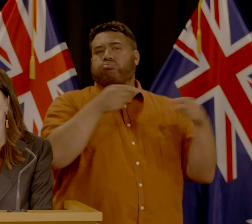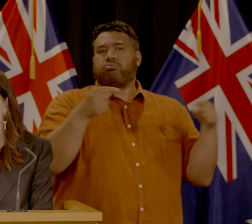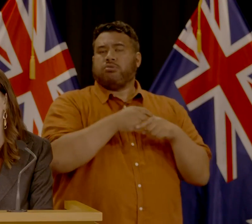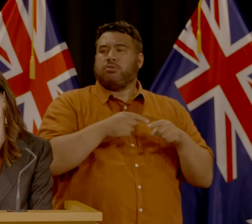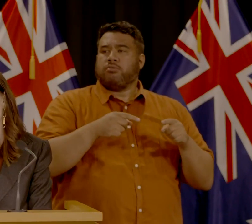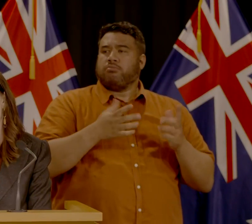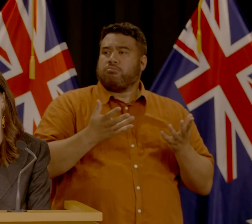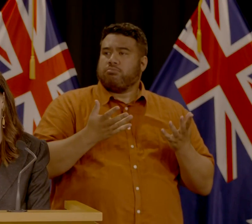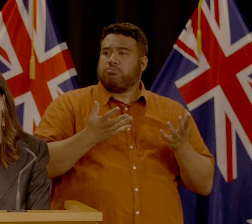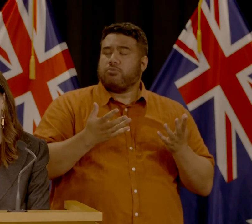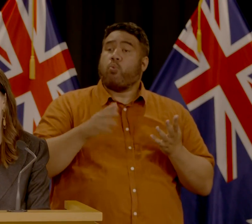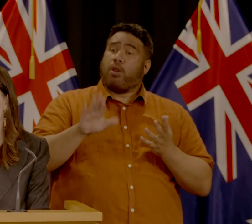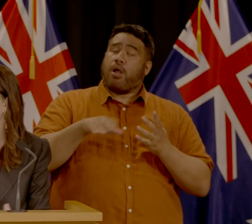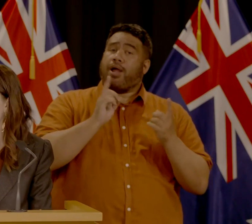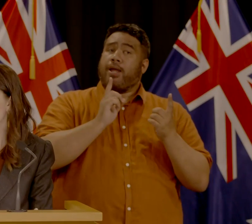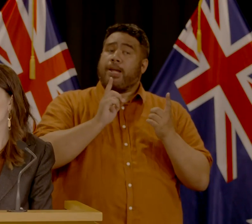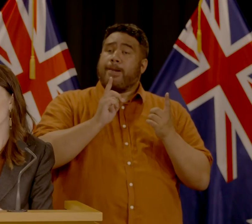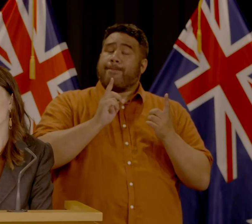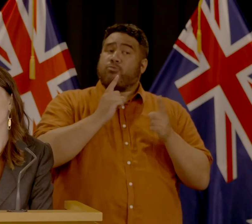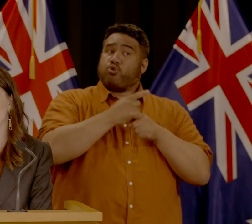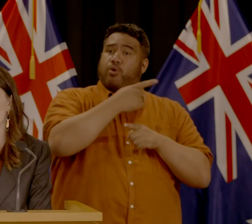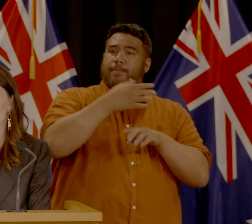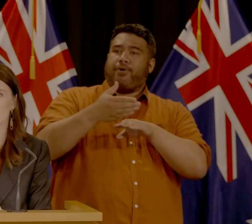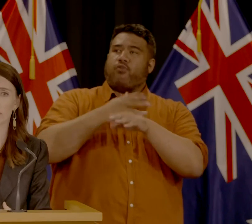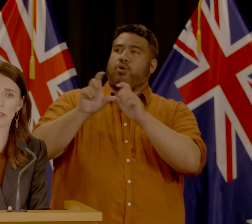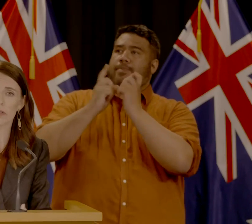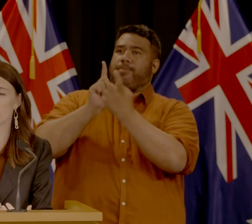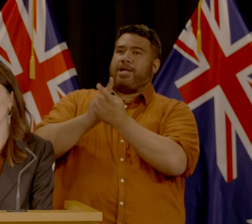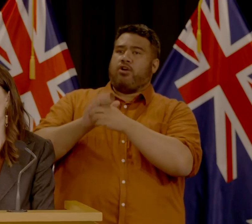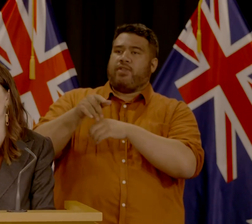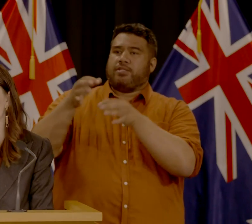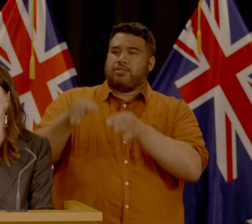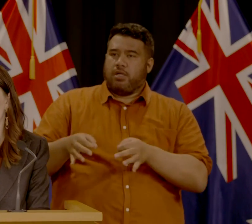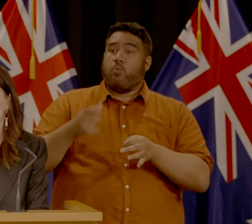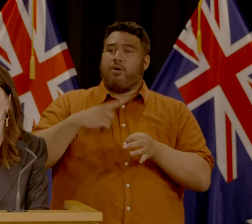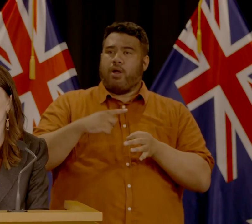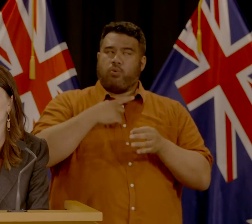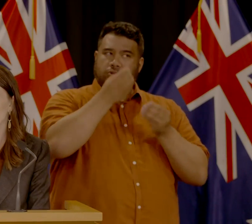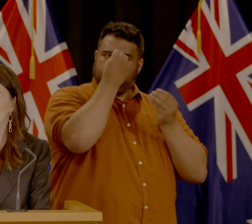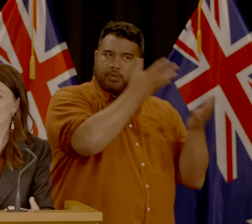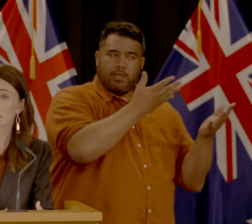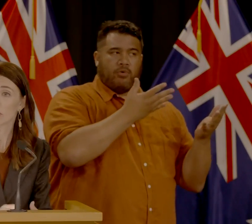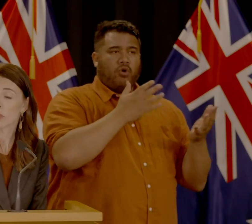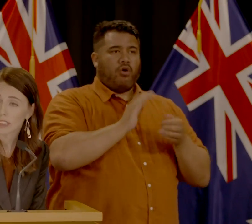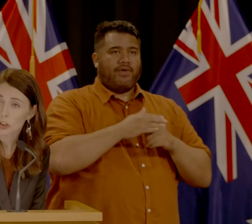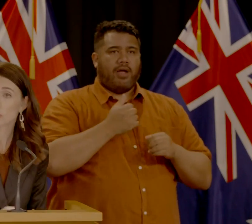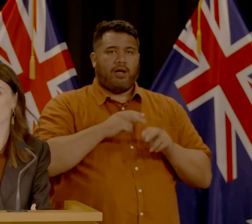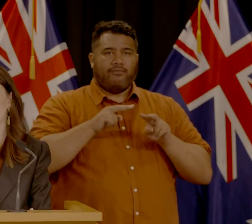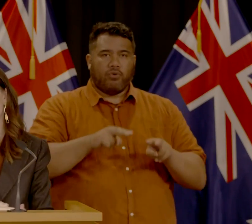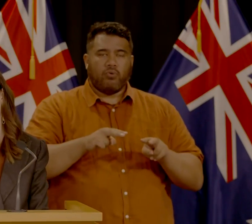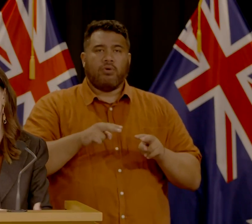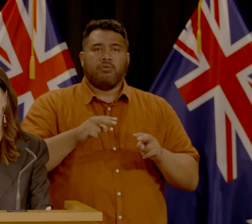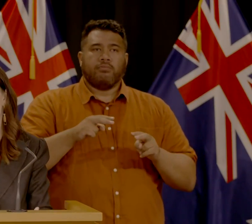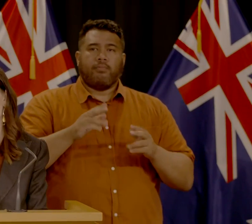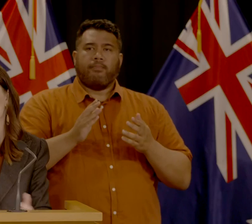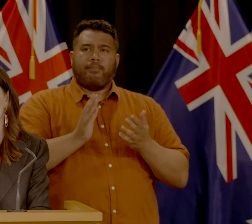Morrison before Cabinet met. It was important to me to be able to convey the view of, and at least, of course, ensure that we'd